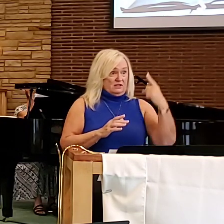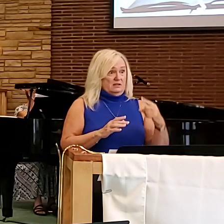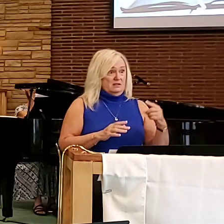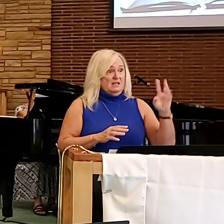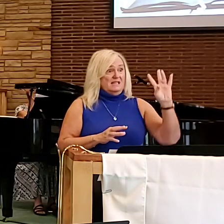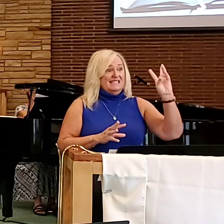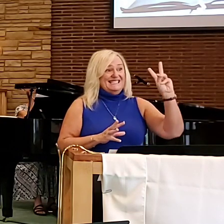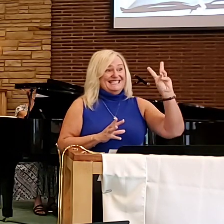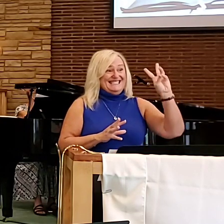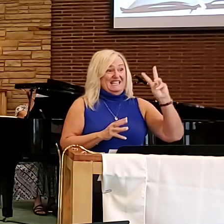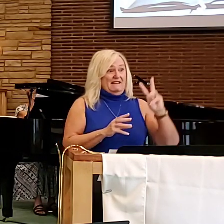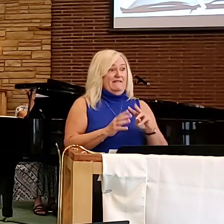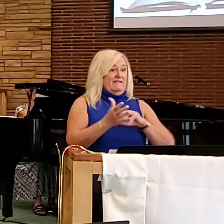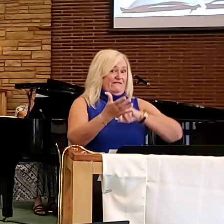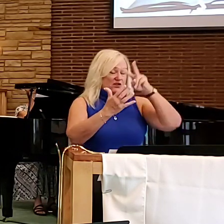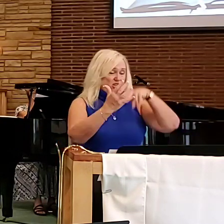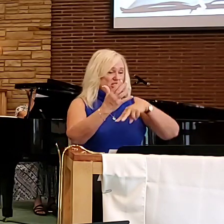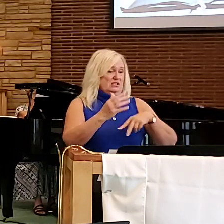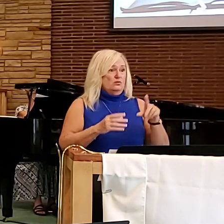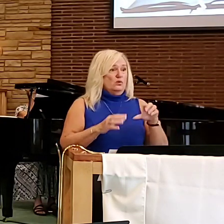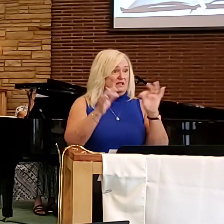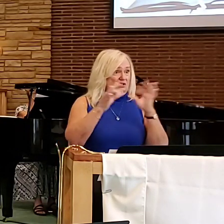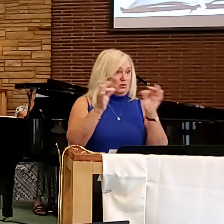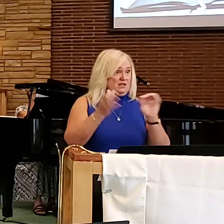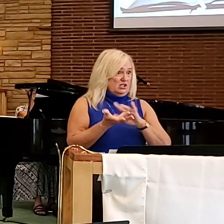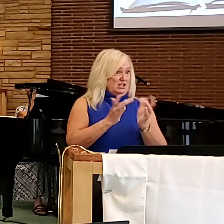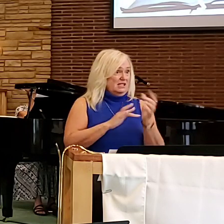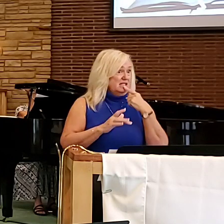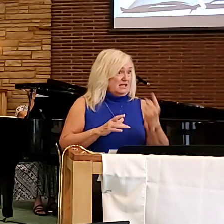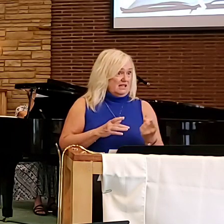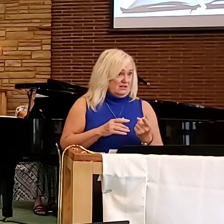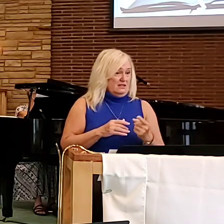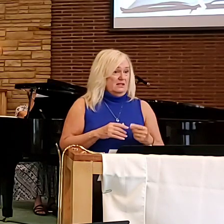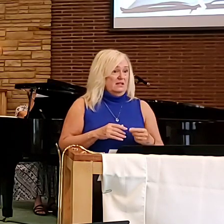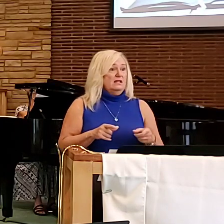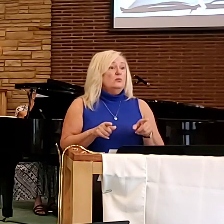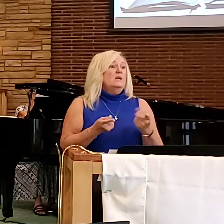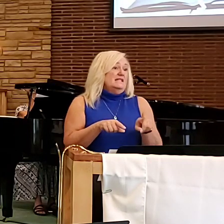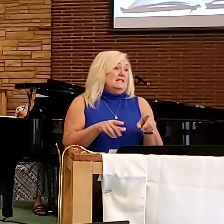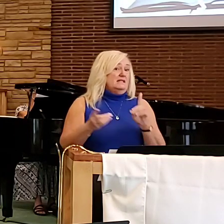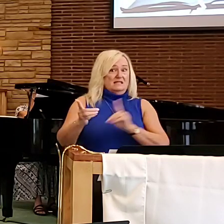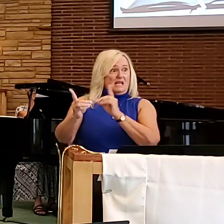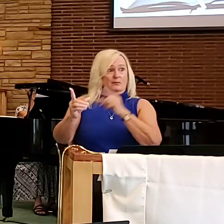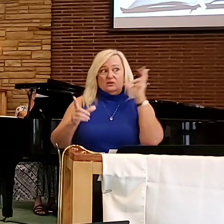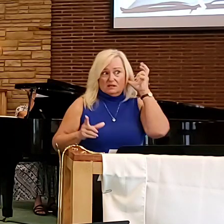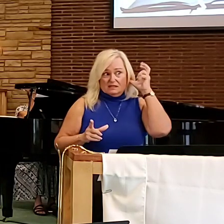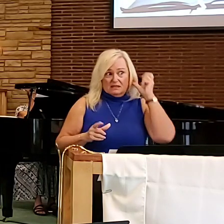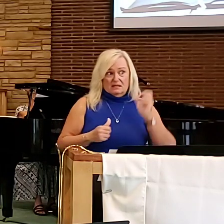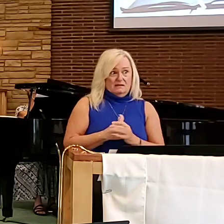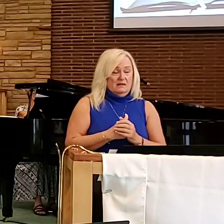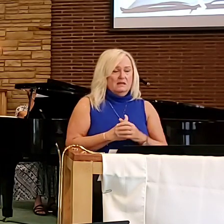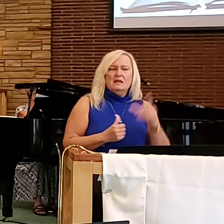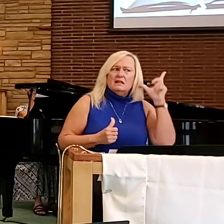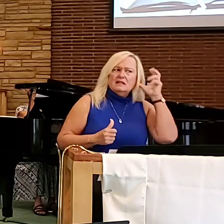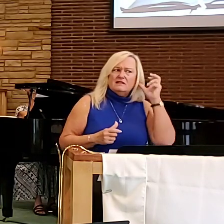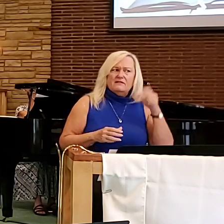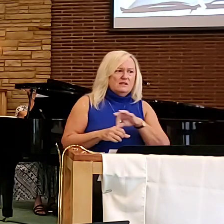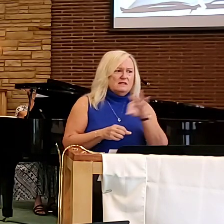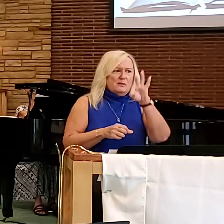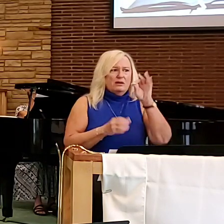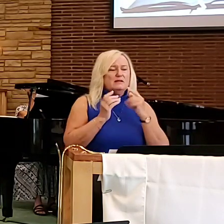verses. It is one of the parables that Jesus tells as his disciples listen. Listen for the